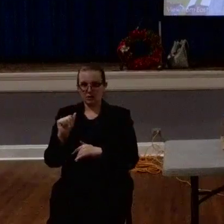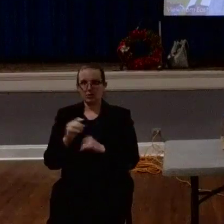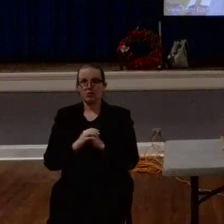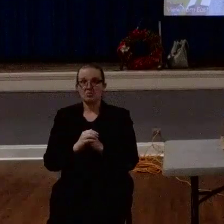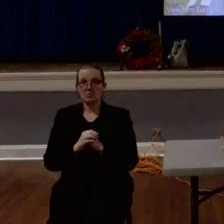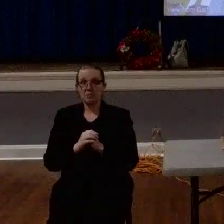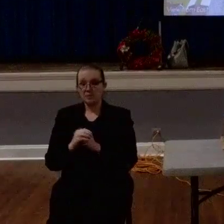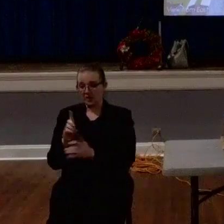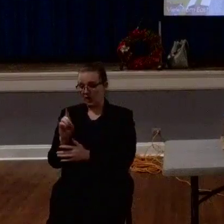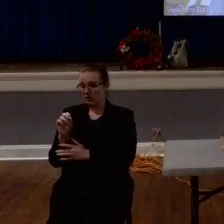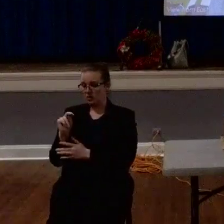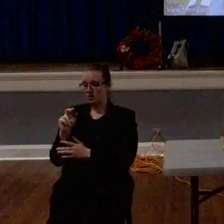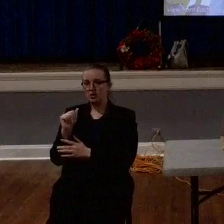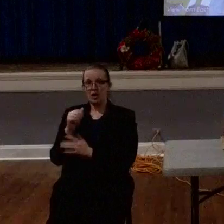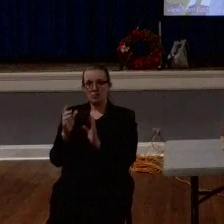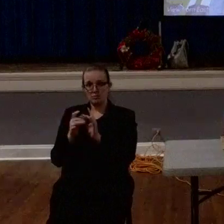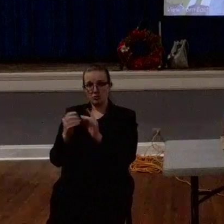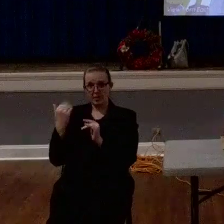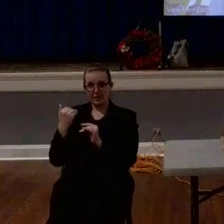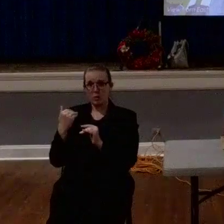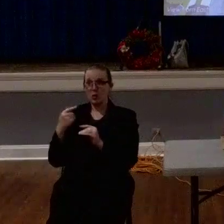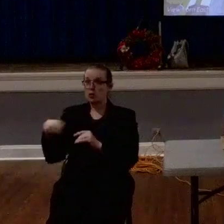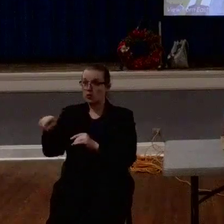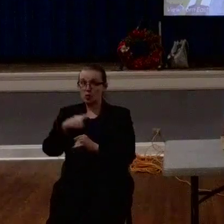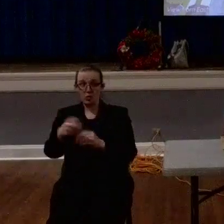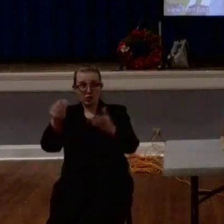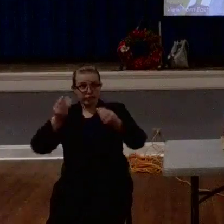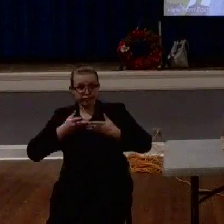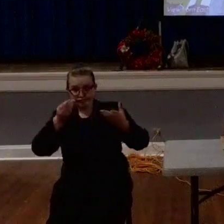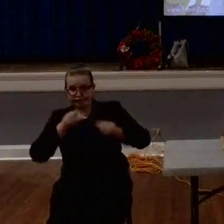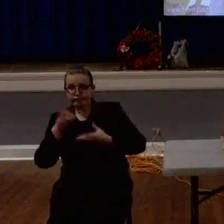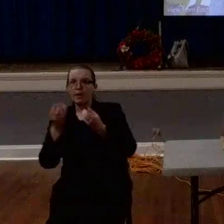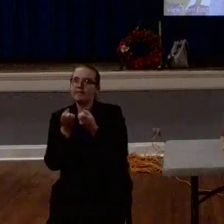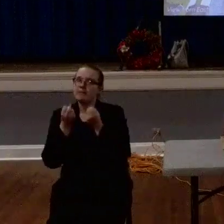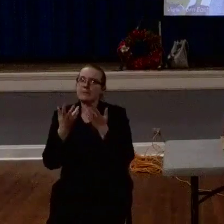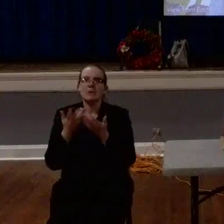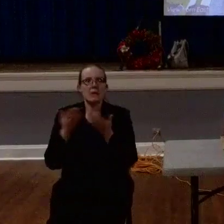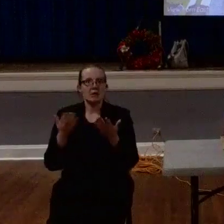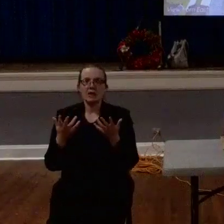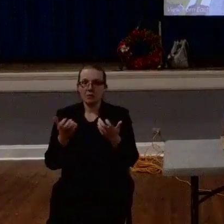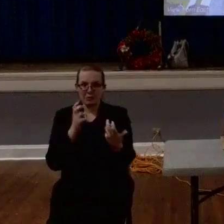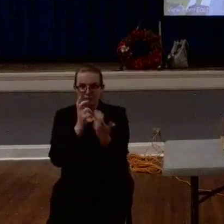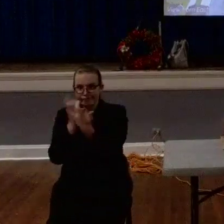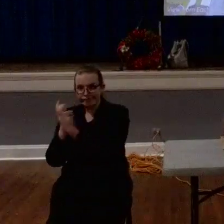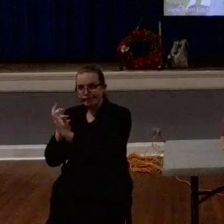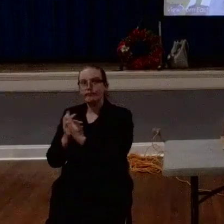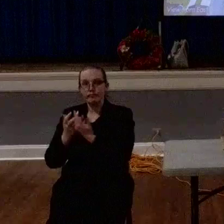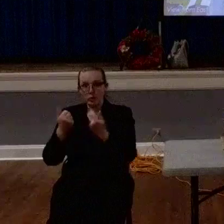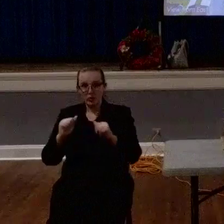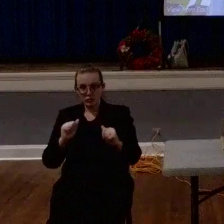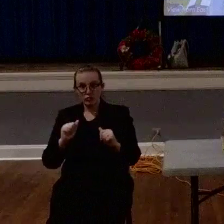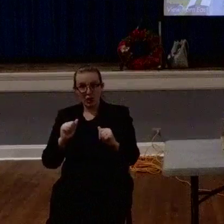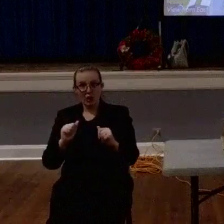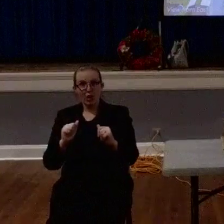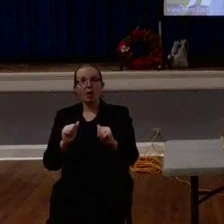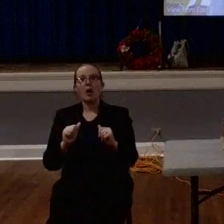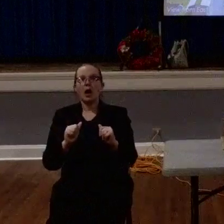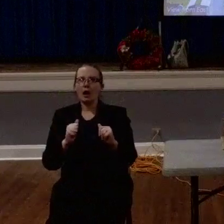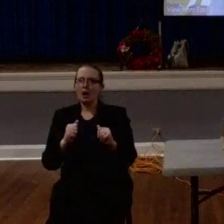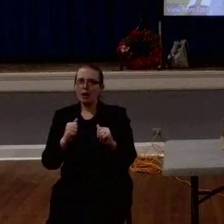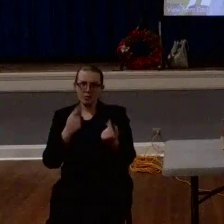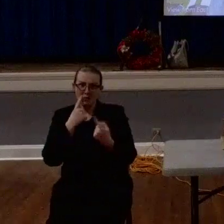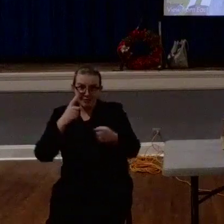Like Donna mentioned earlier, there was a lot of things that we heard from y'all that we tried to get all to fit in there. I think we accomplished that pretty well. I